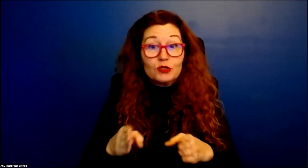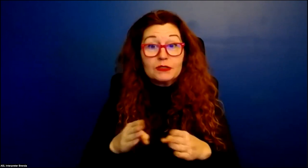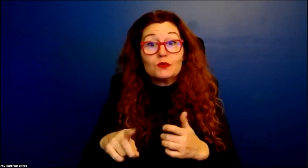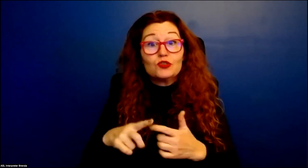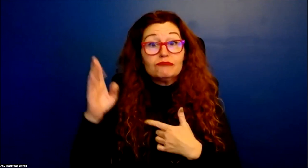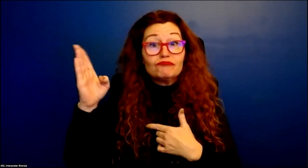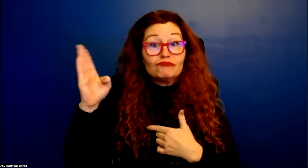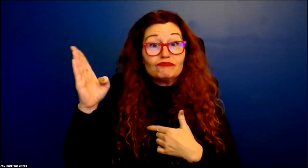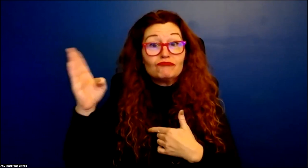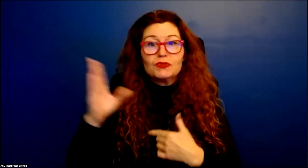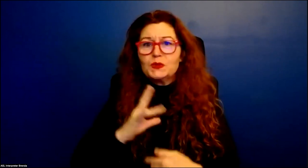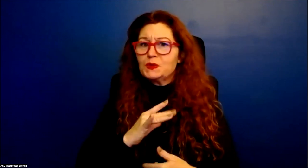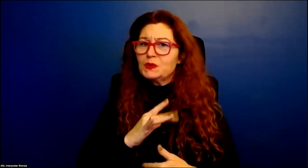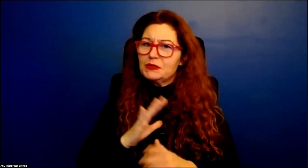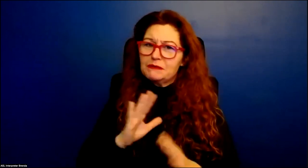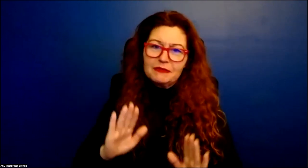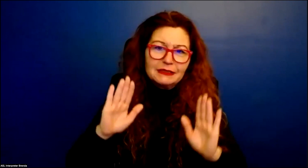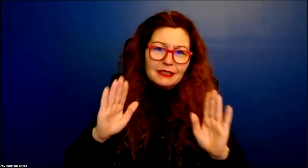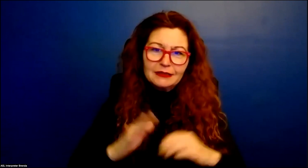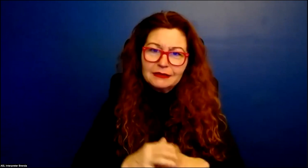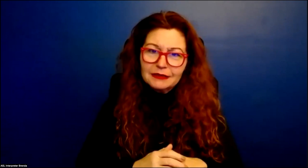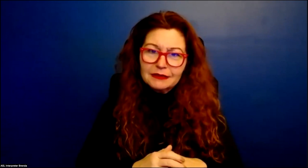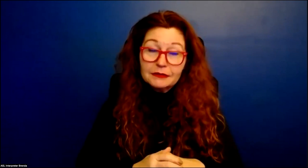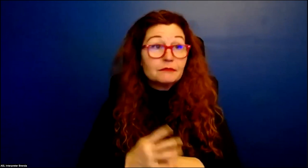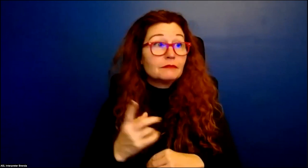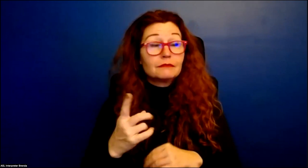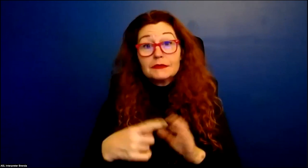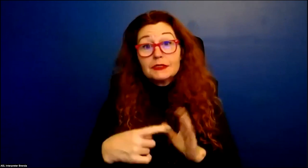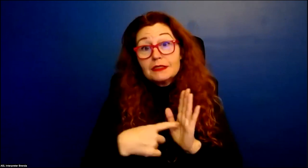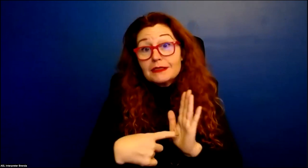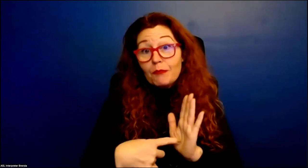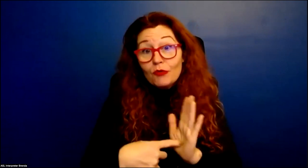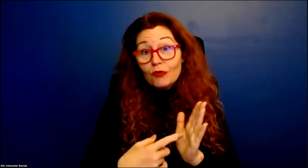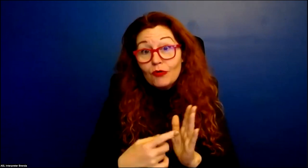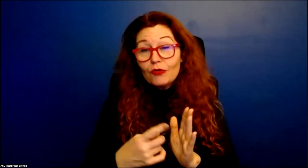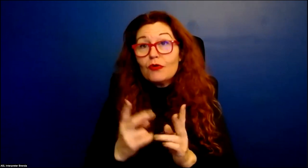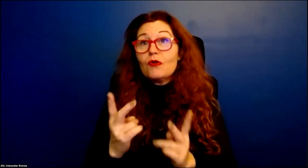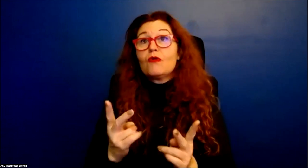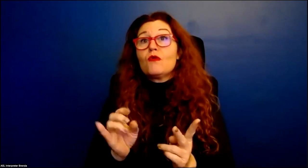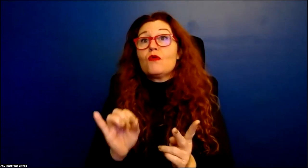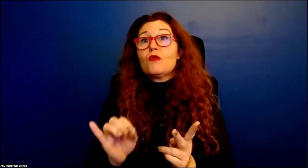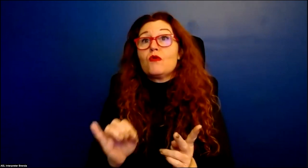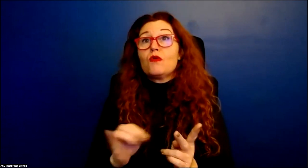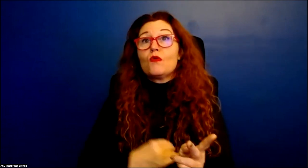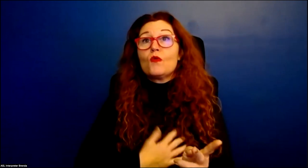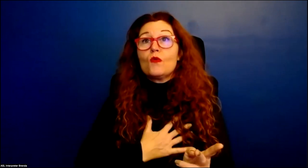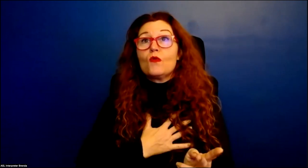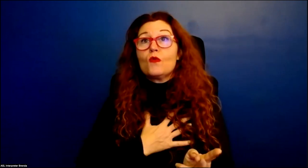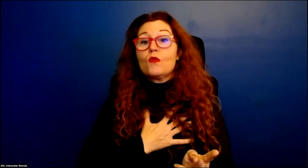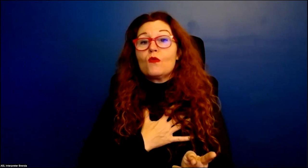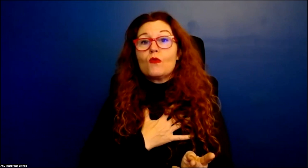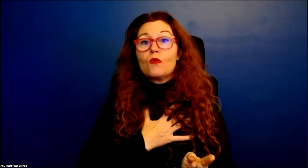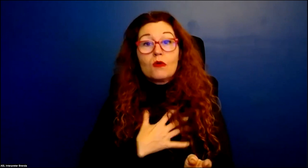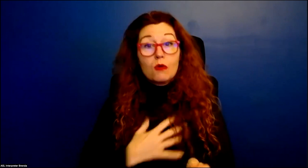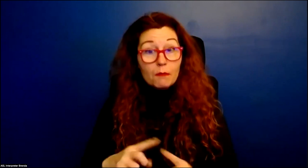And that's just an example of where you can take some inspiration. But again, it's not for any of us to